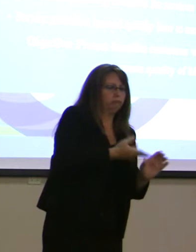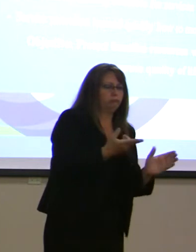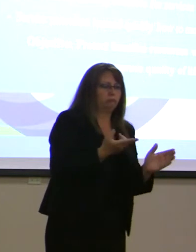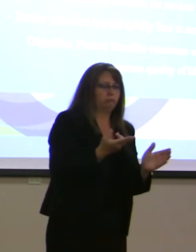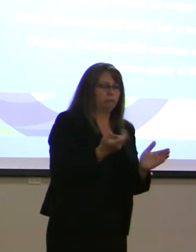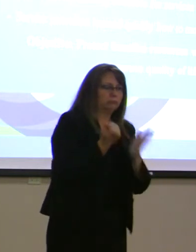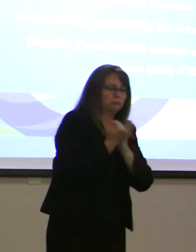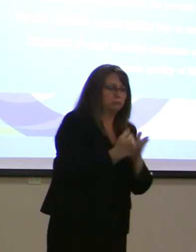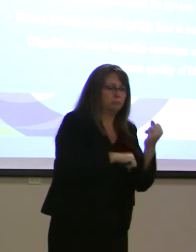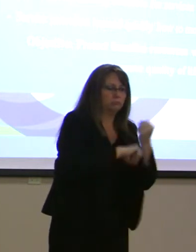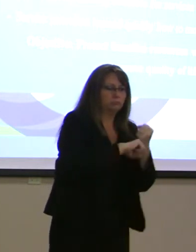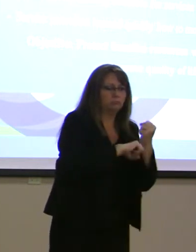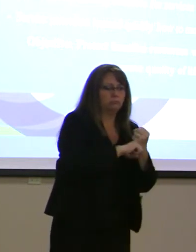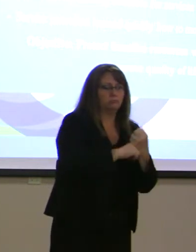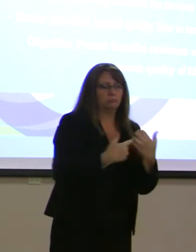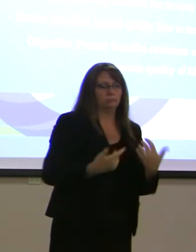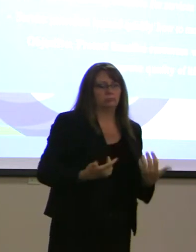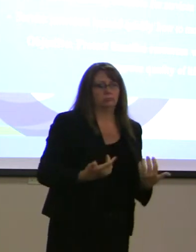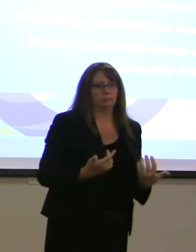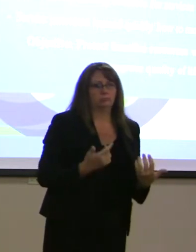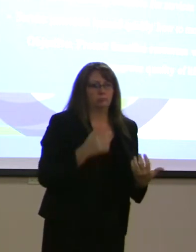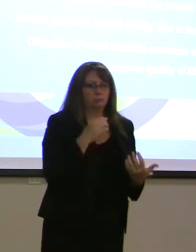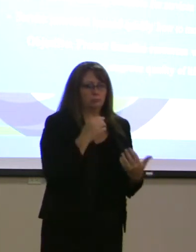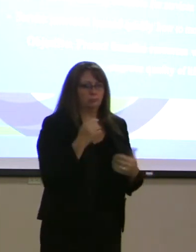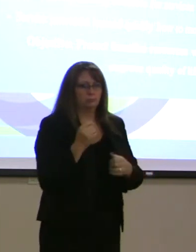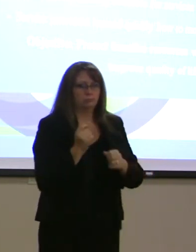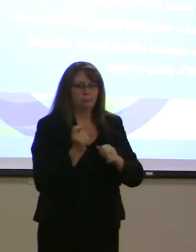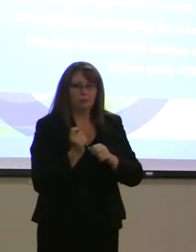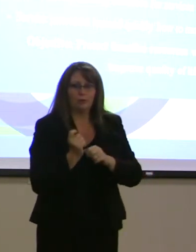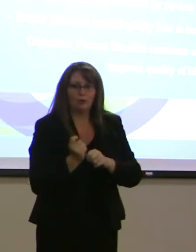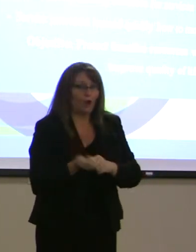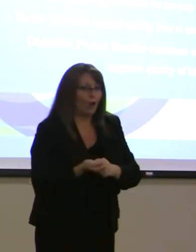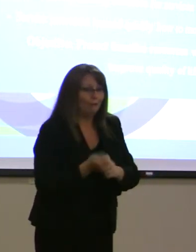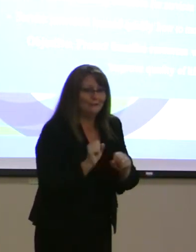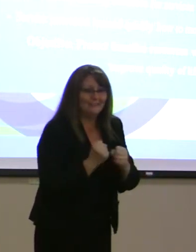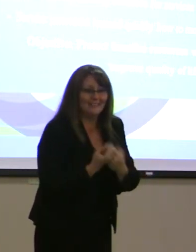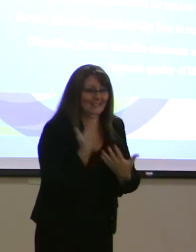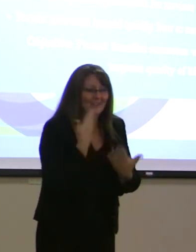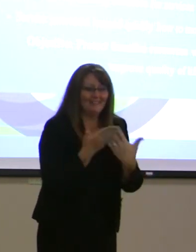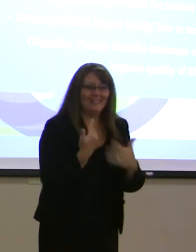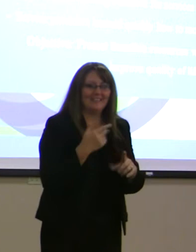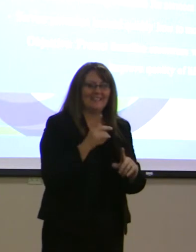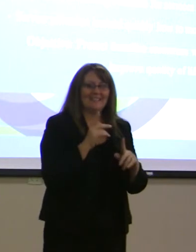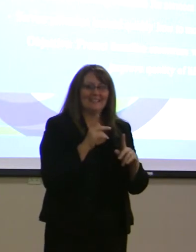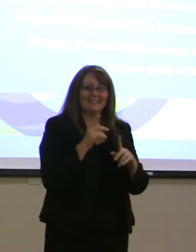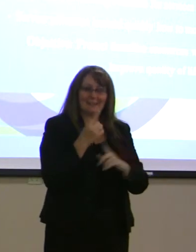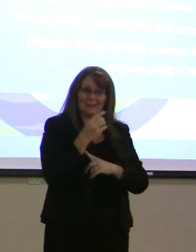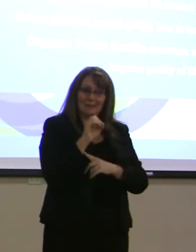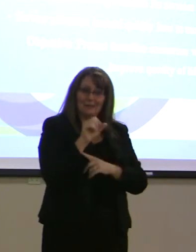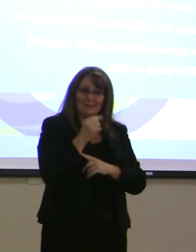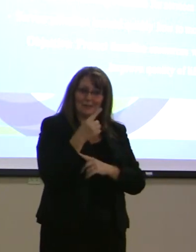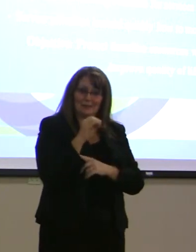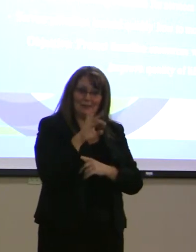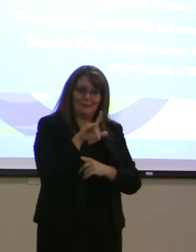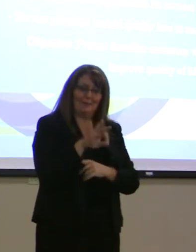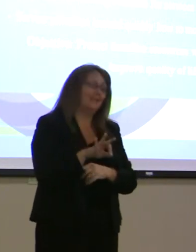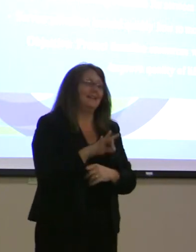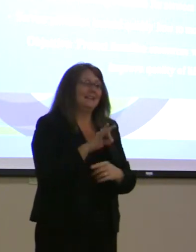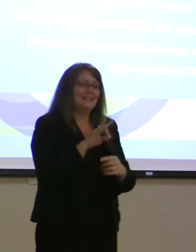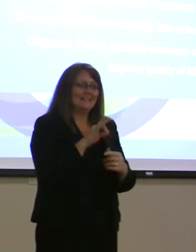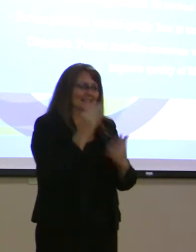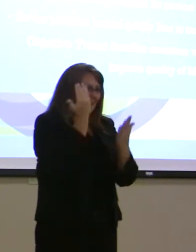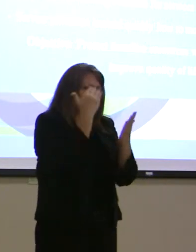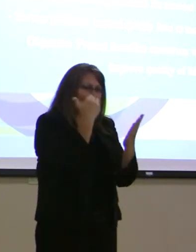your golf society, your golf day out yesterday. They're the people that you can add to your list of